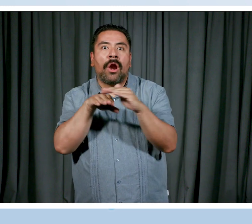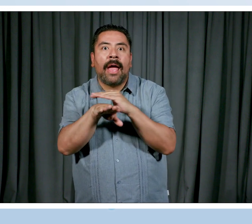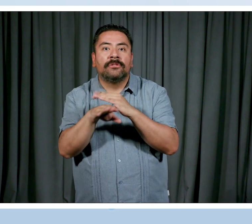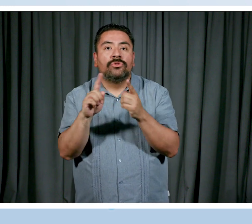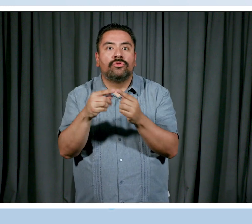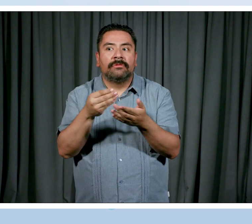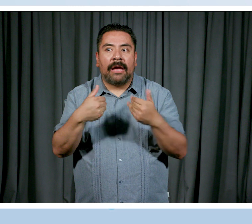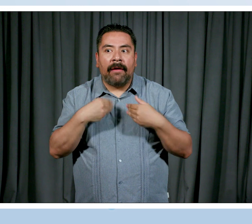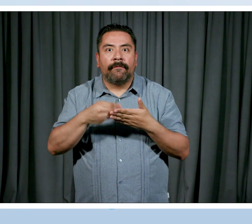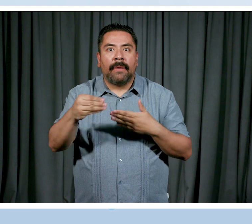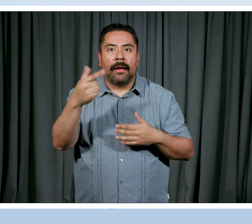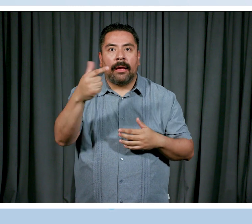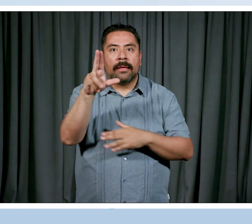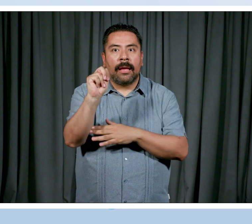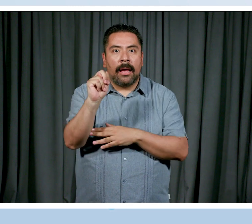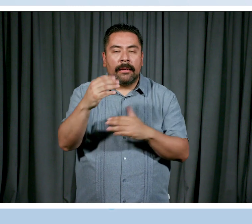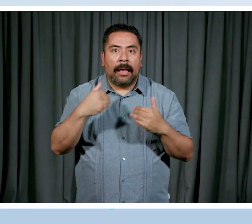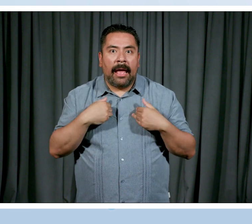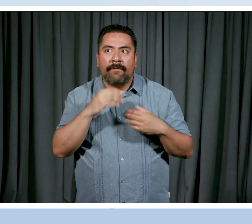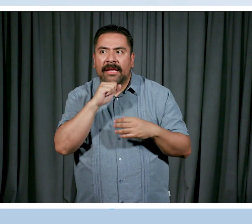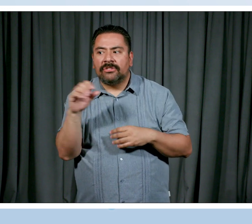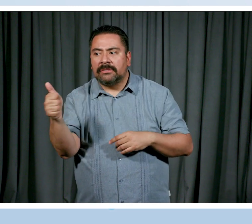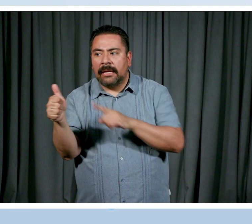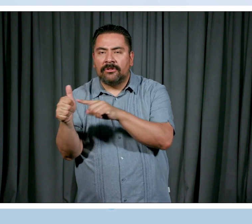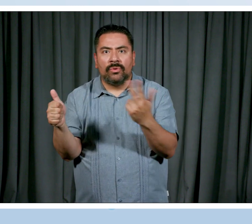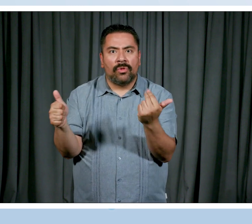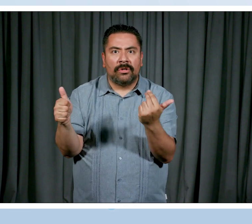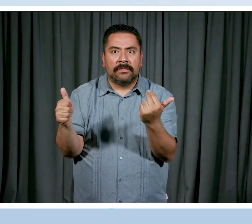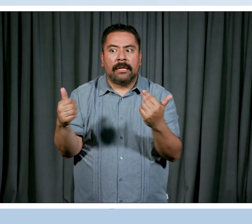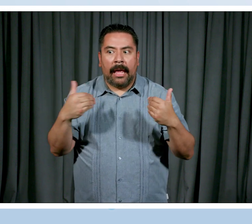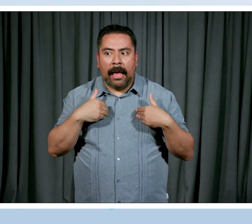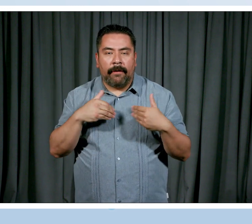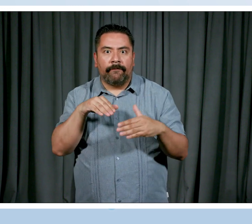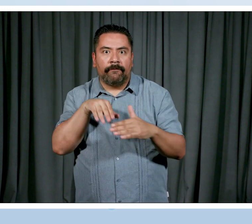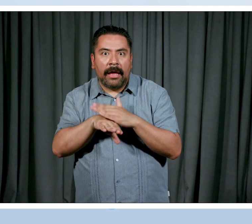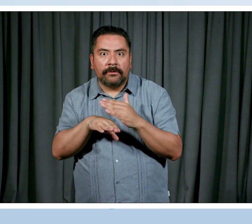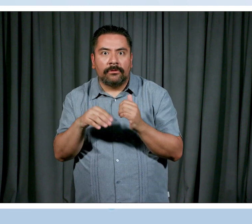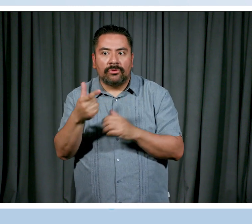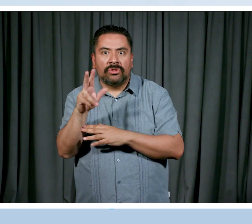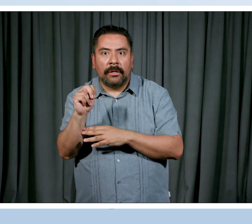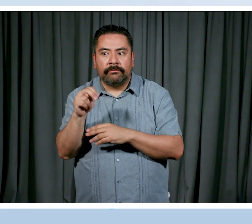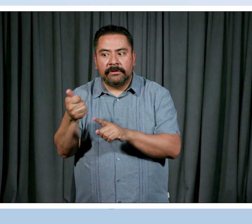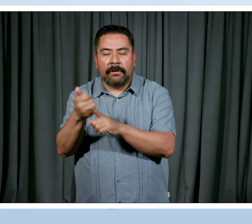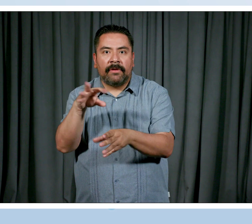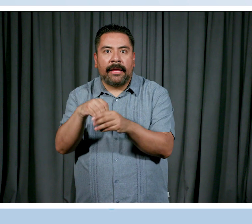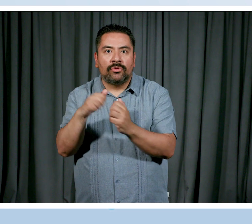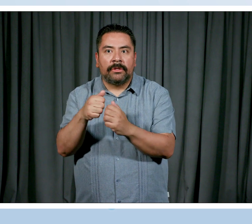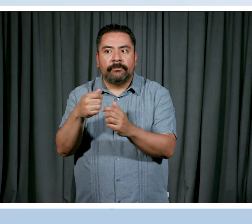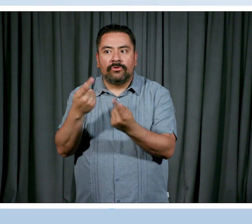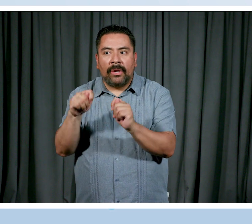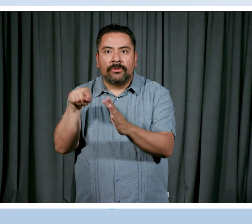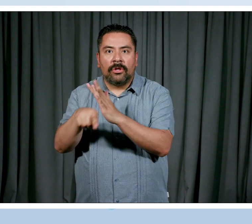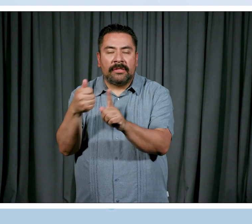There's a 130% increase in young people between the age 10 and 13 with engagement in suicidal behavior with a